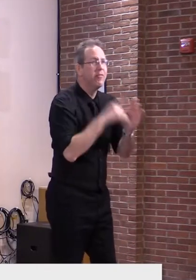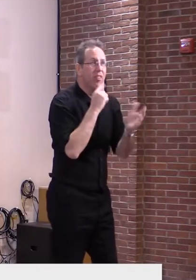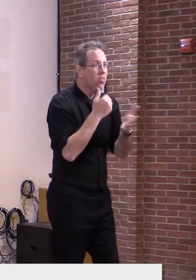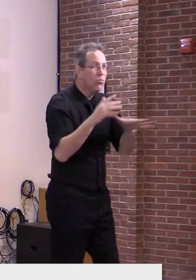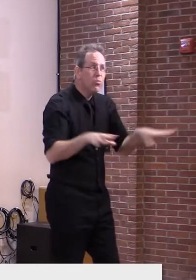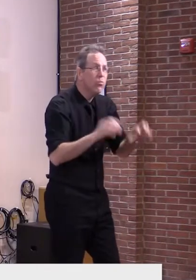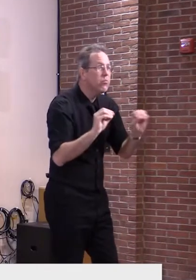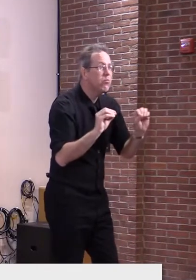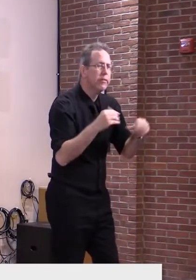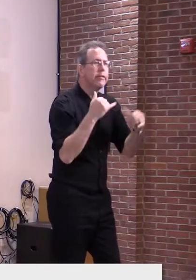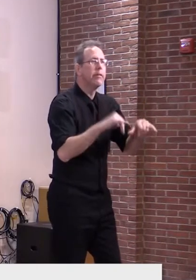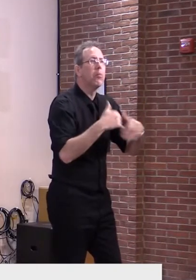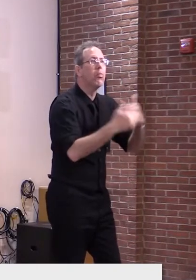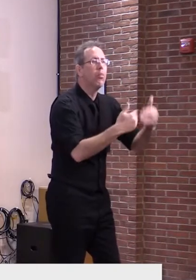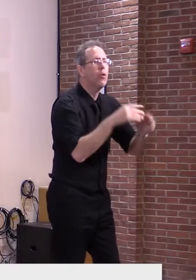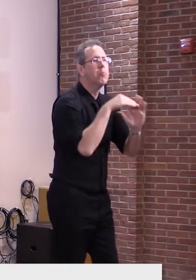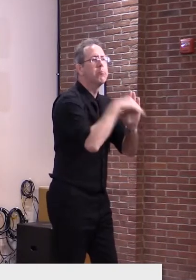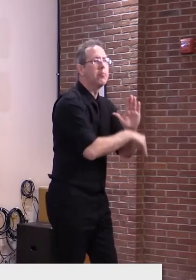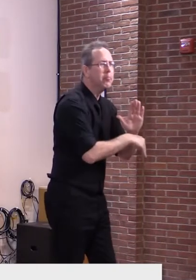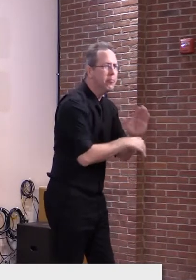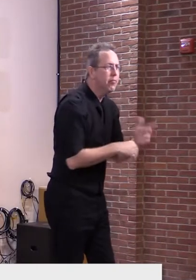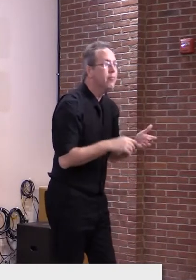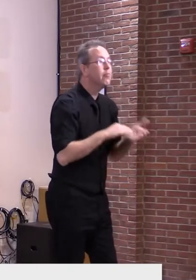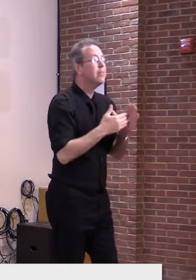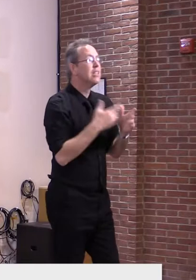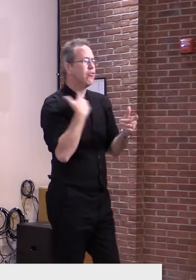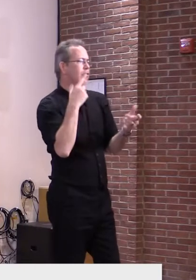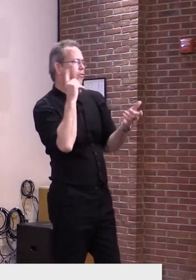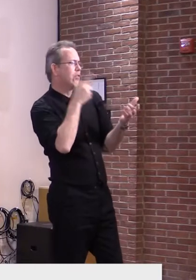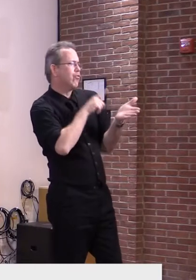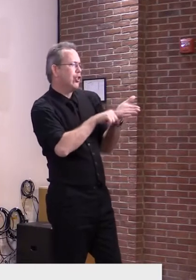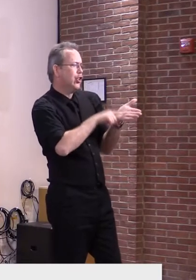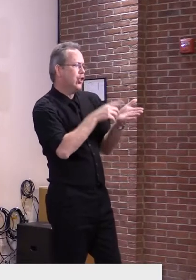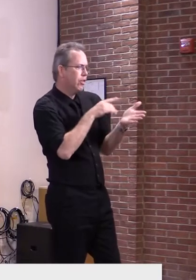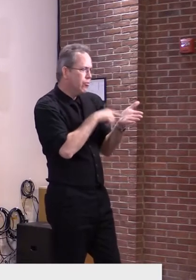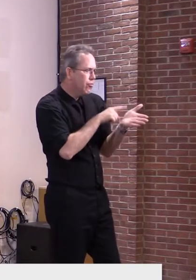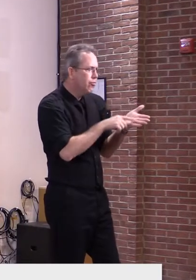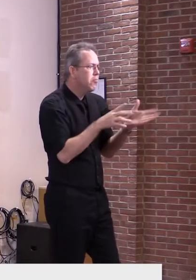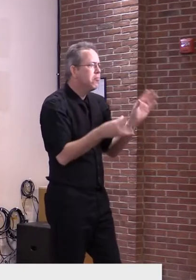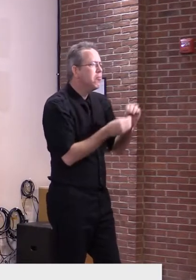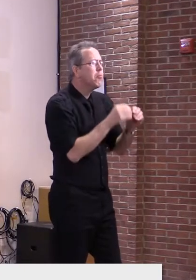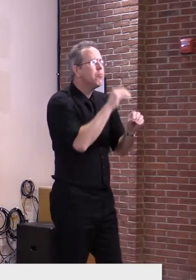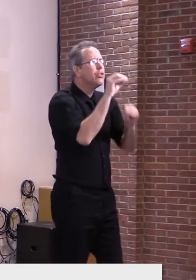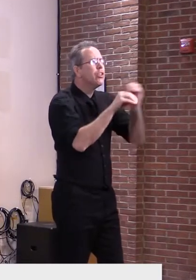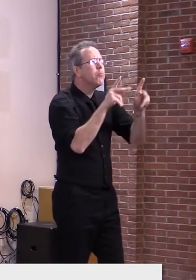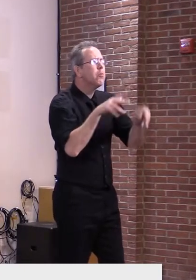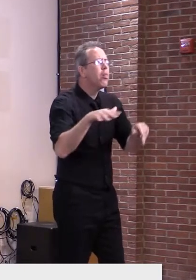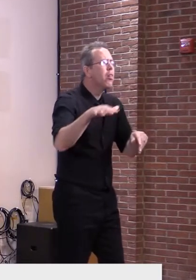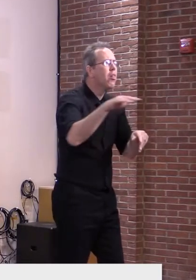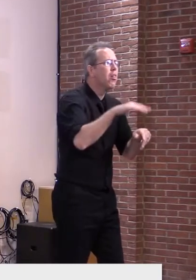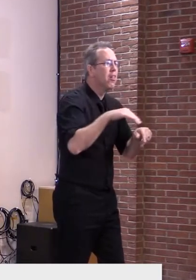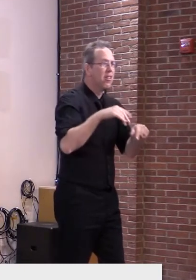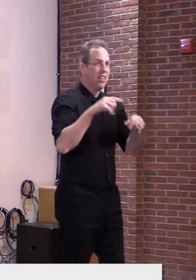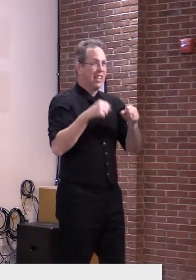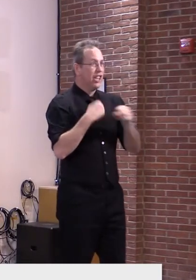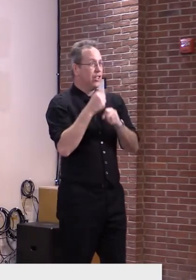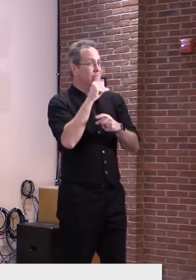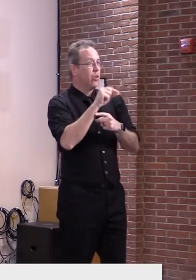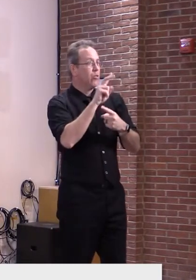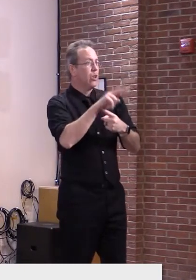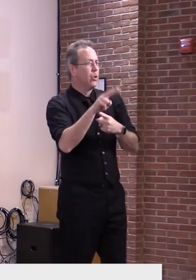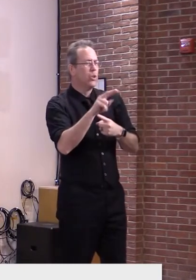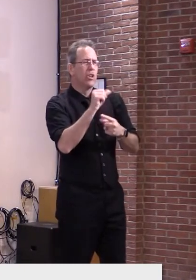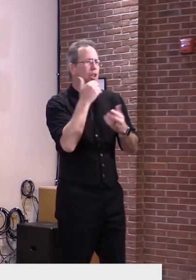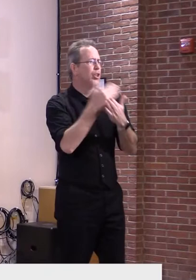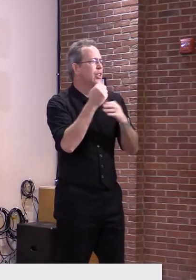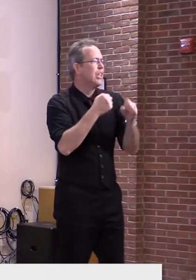of adults said we're going to have a survey in 2022, not later, 2022. So